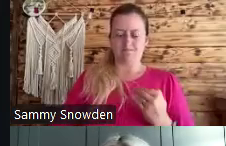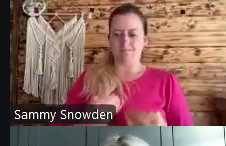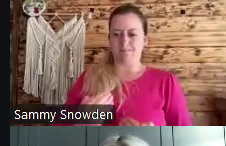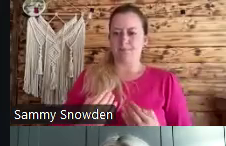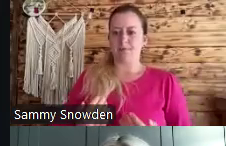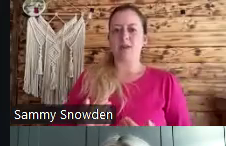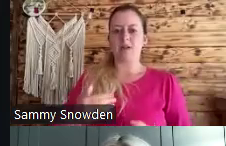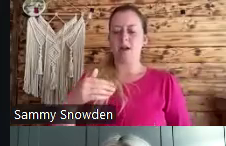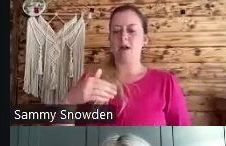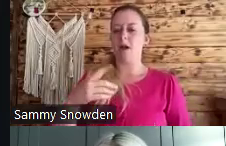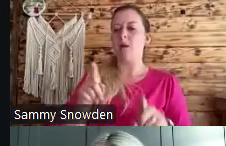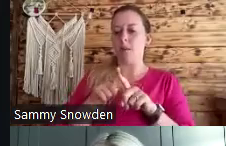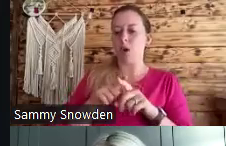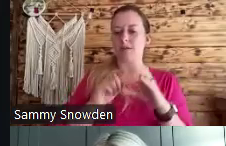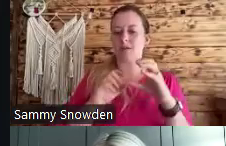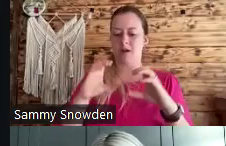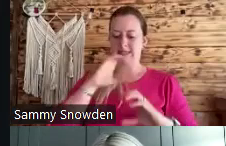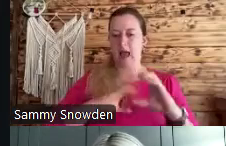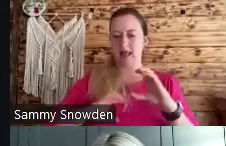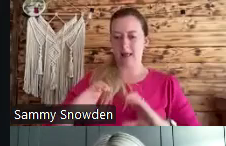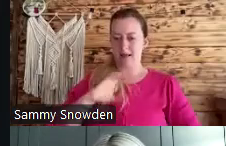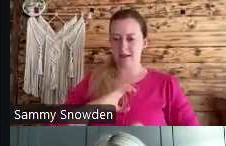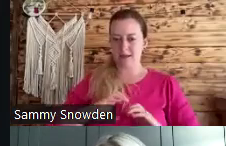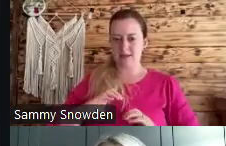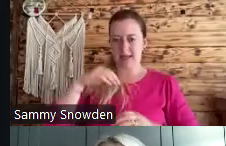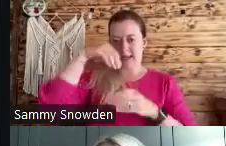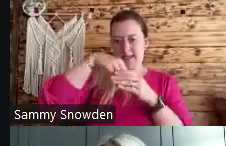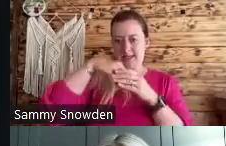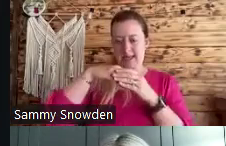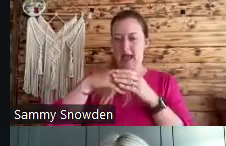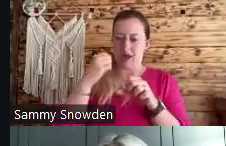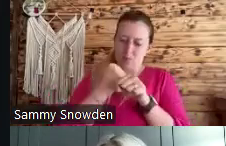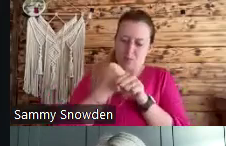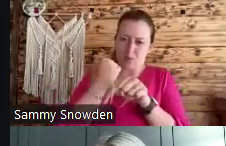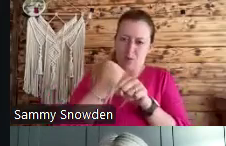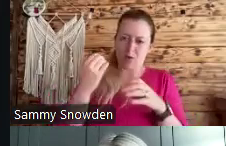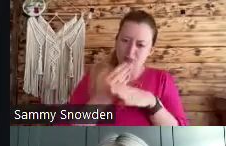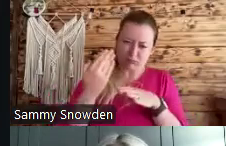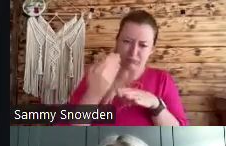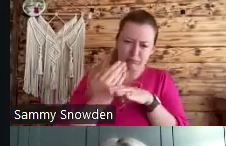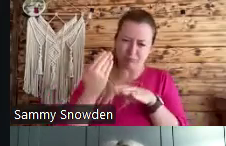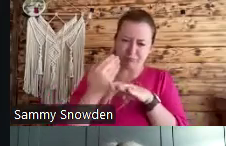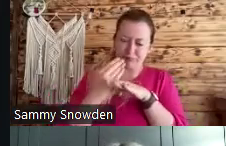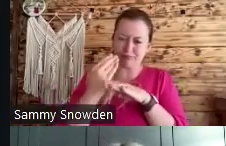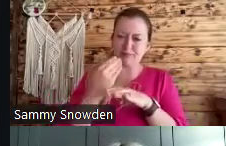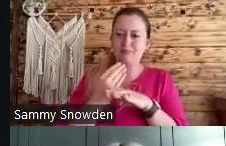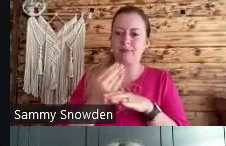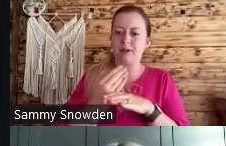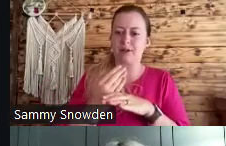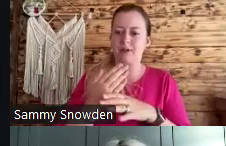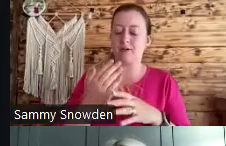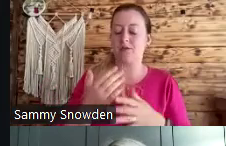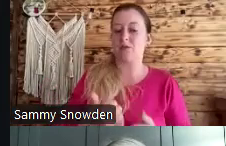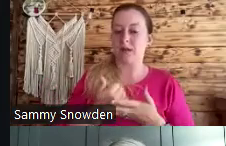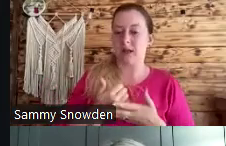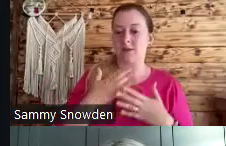and it really helps to adapt to what our body needs, but makes it more productive in our energy production. So